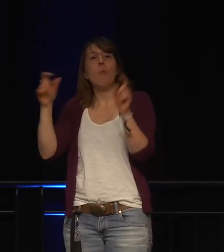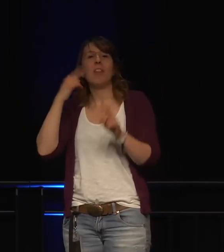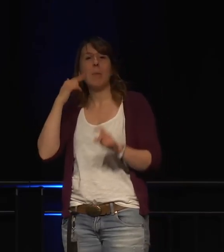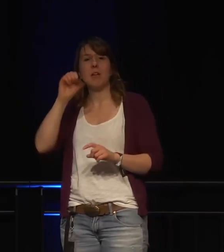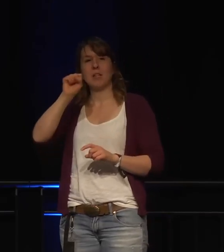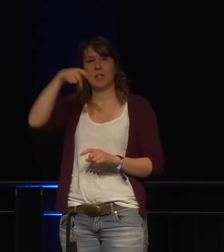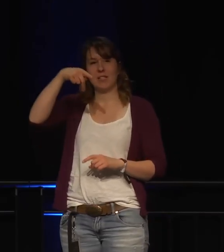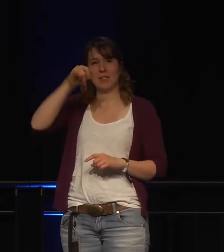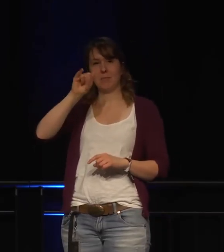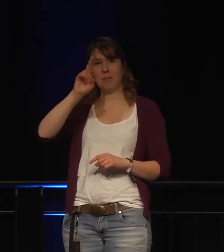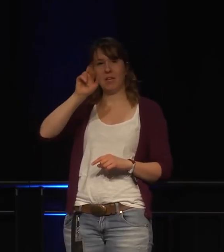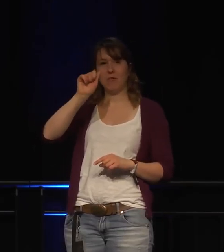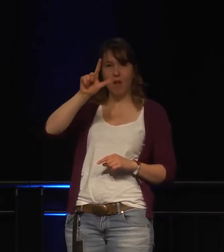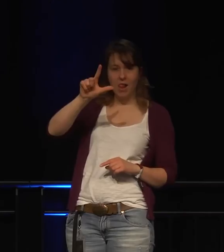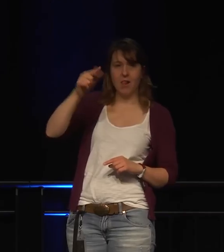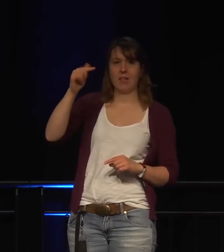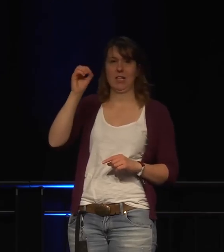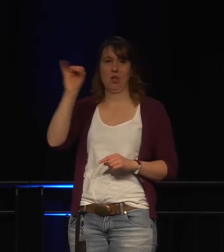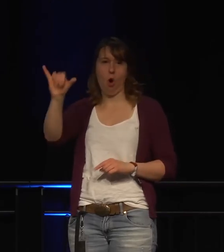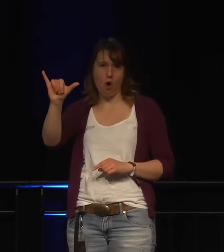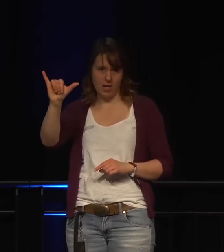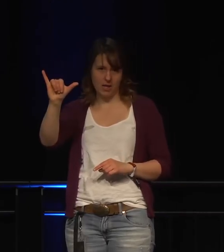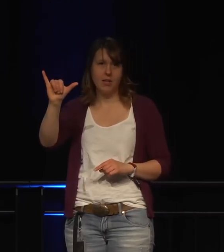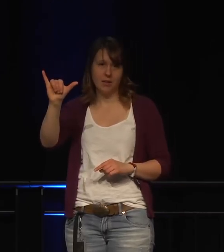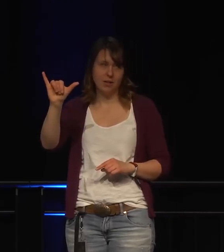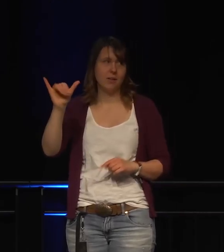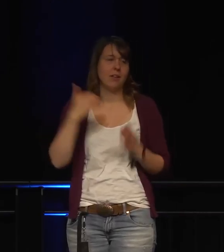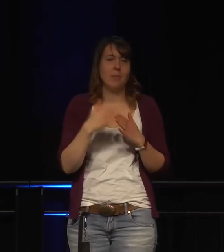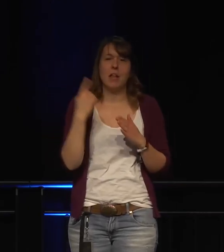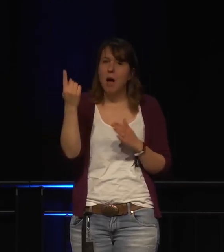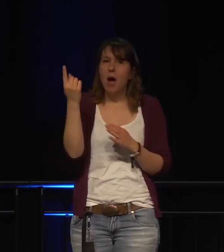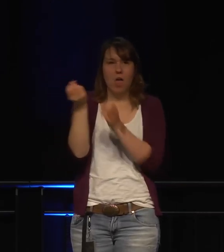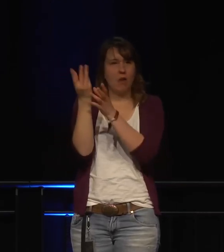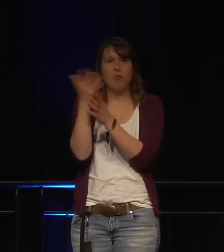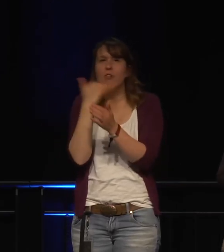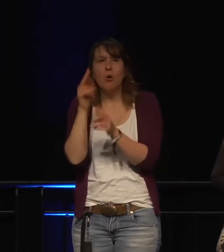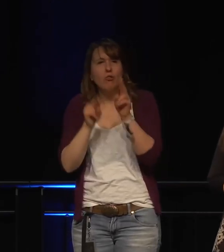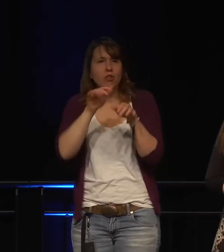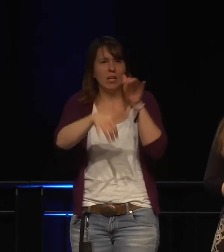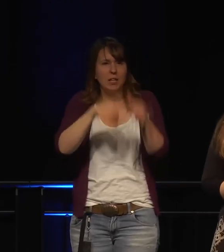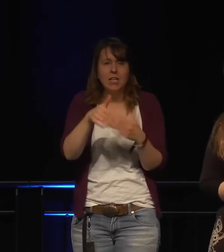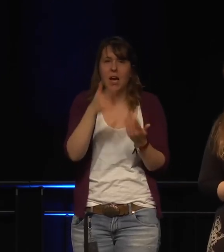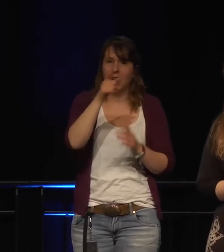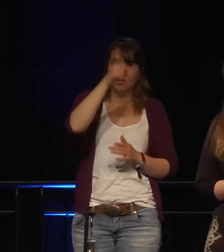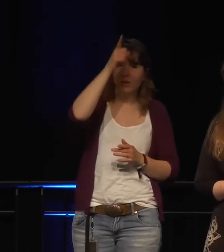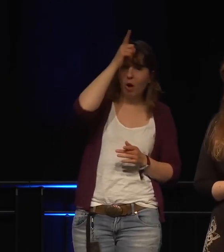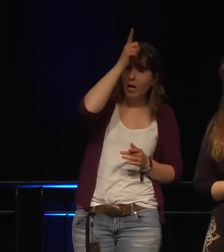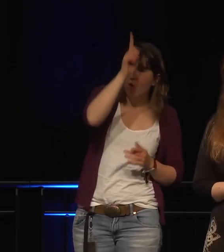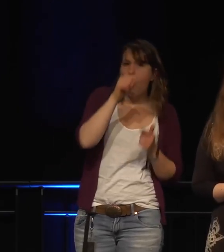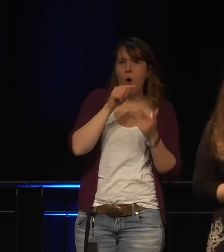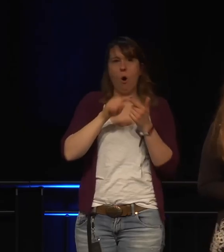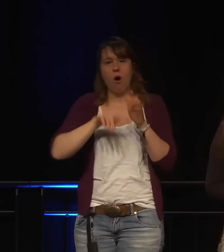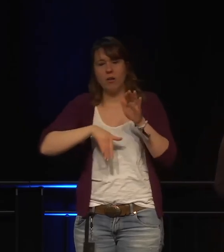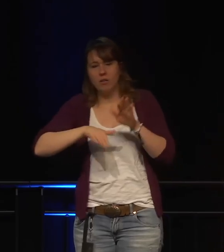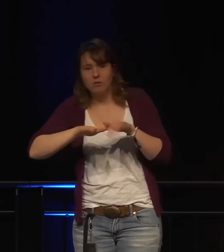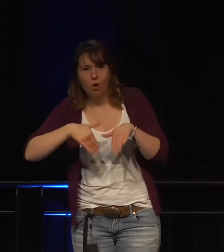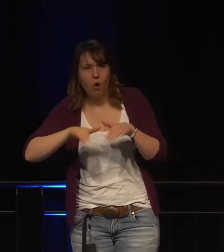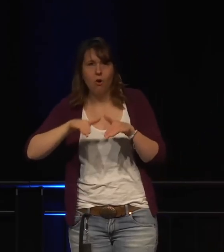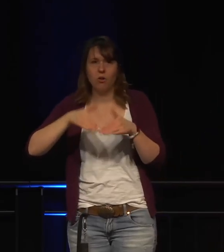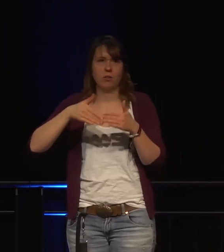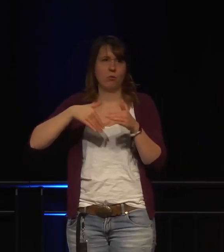No, sorry. It's a toy called Cloud Pet. And the company is Spiral